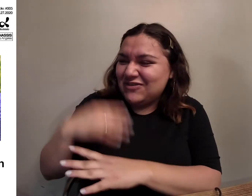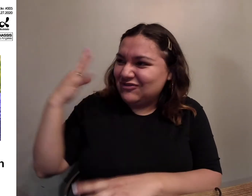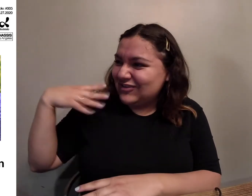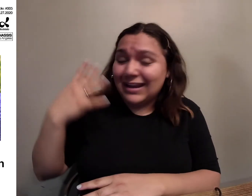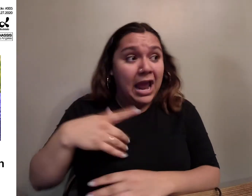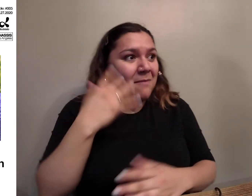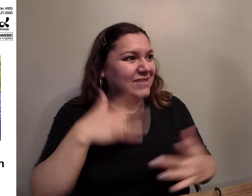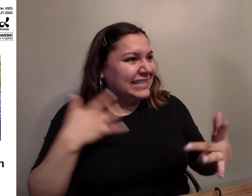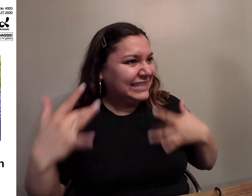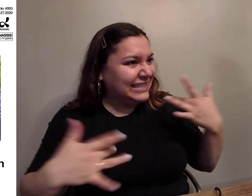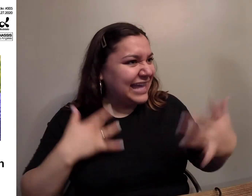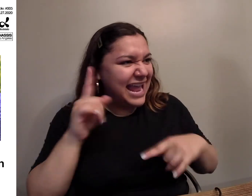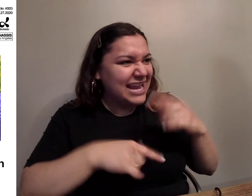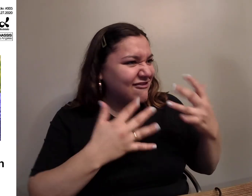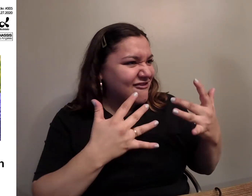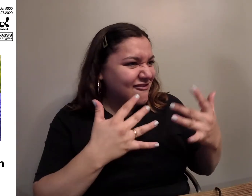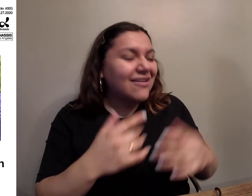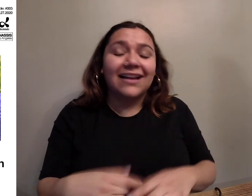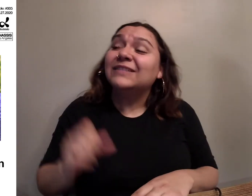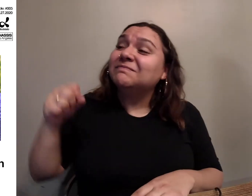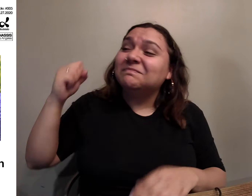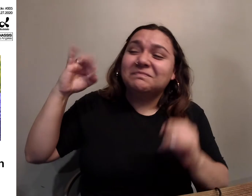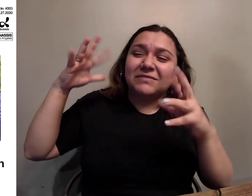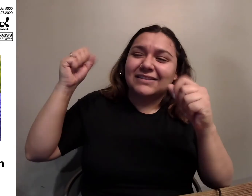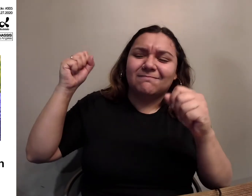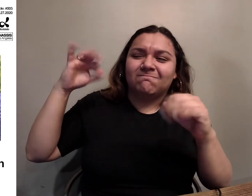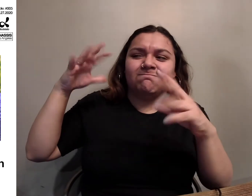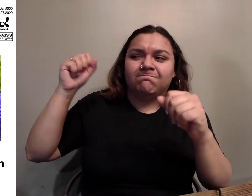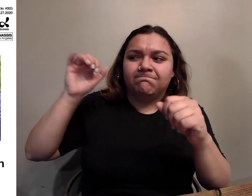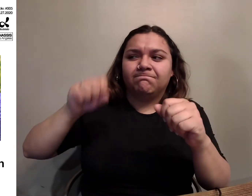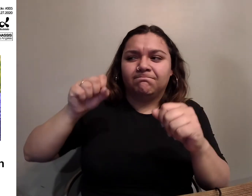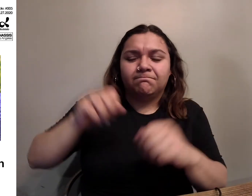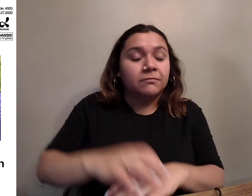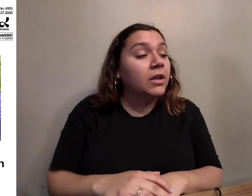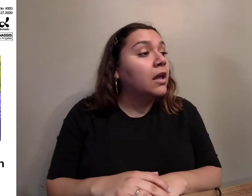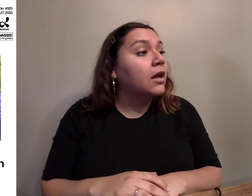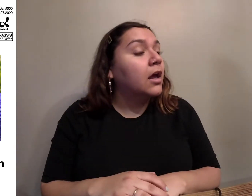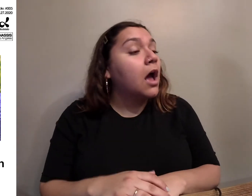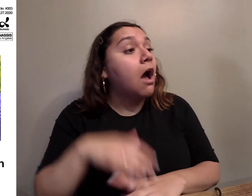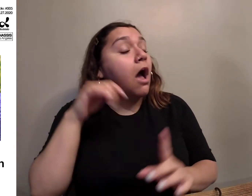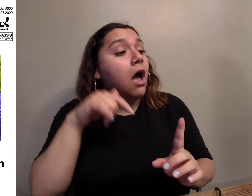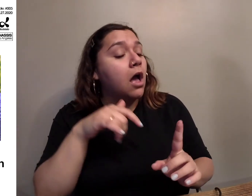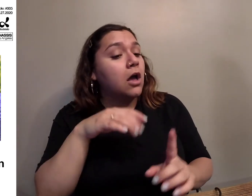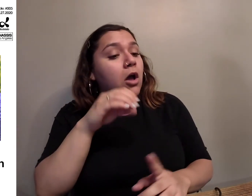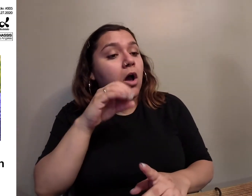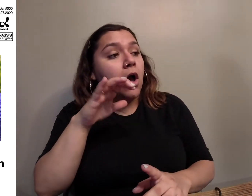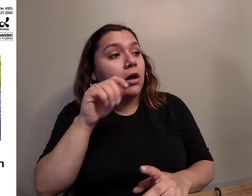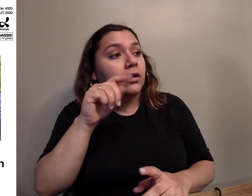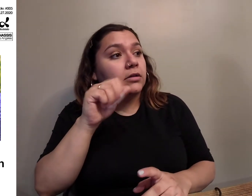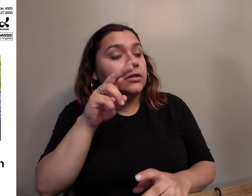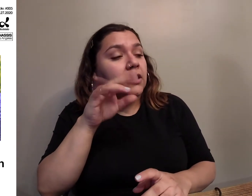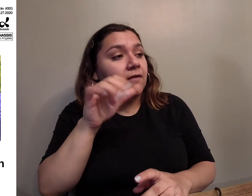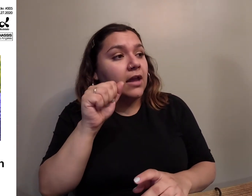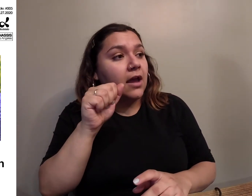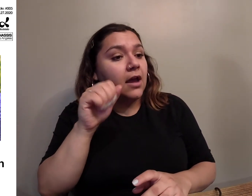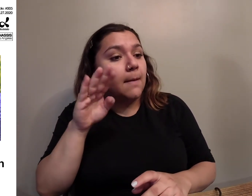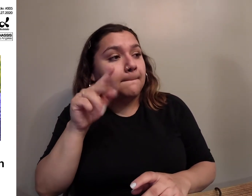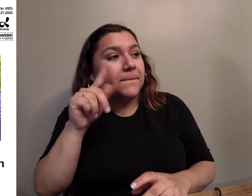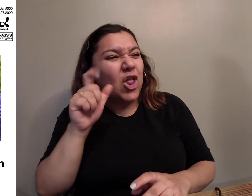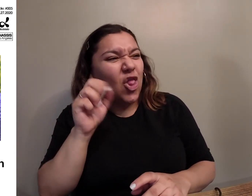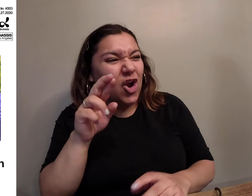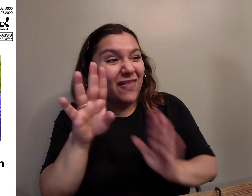Yeah, it's extraordinary. It's extraordinary. Is Octavia Butler in the background